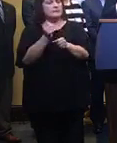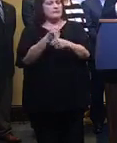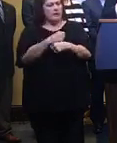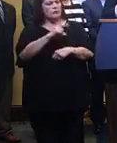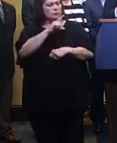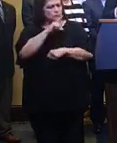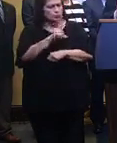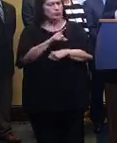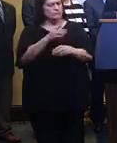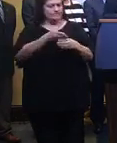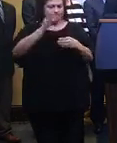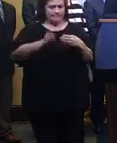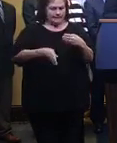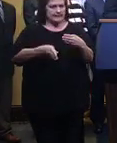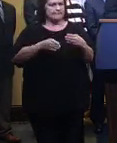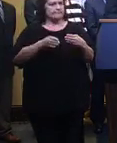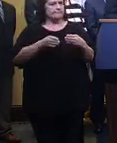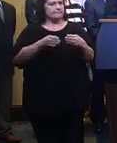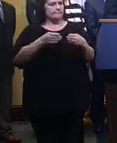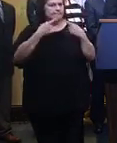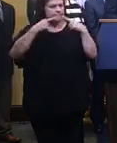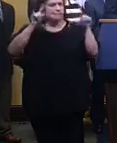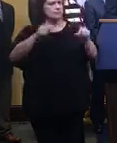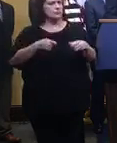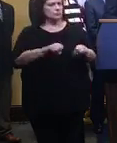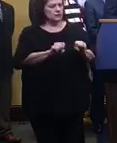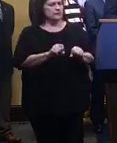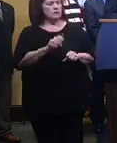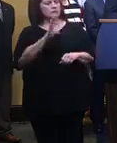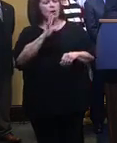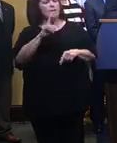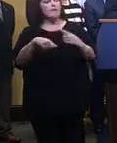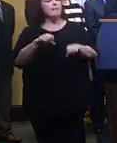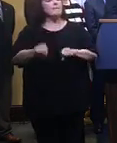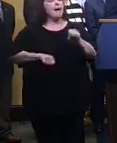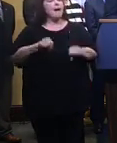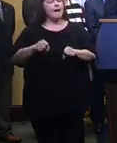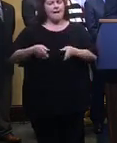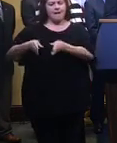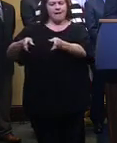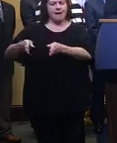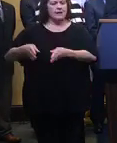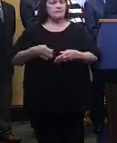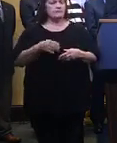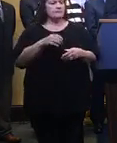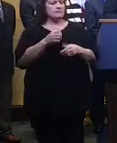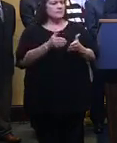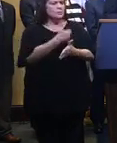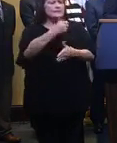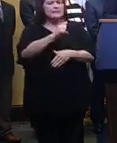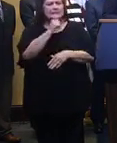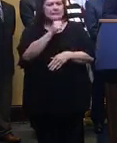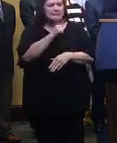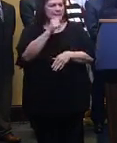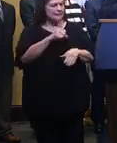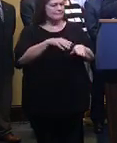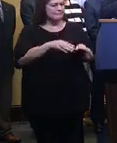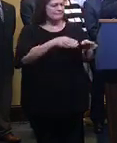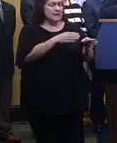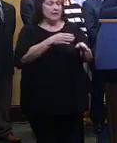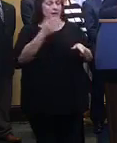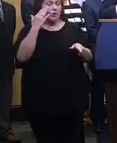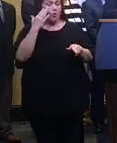to be a true complete street. We talk a lot about cycling lanes, pervious concrete. Pervious concrete is not at a point where you can really